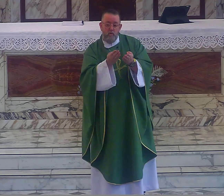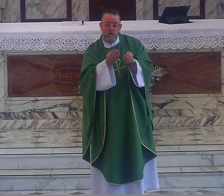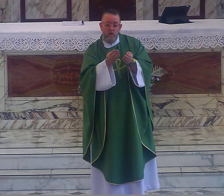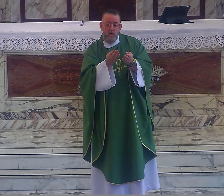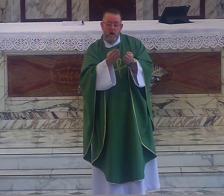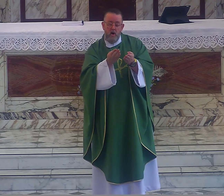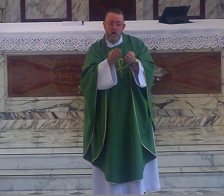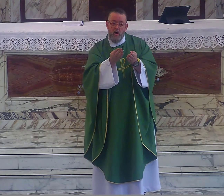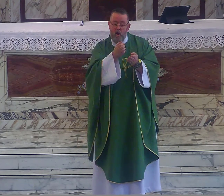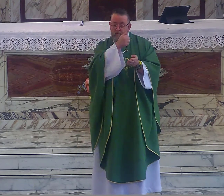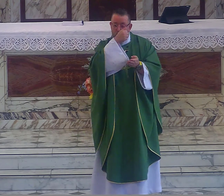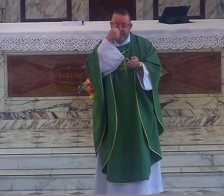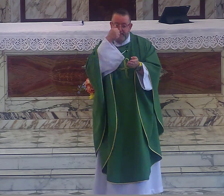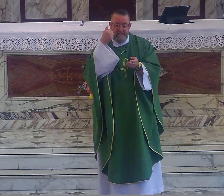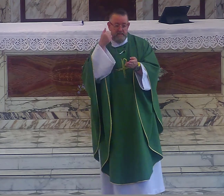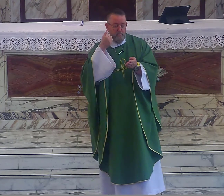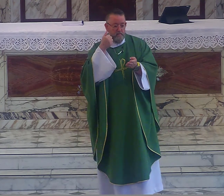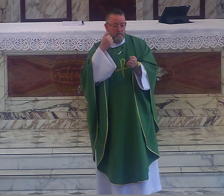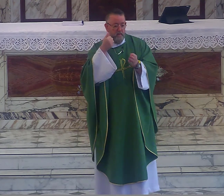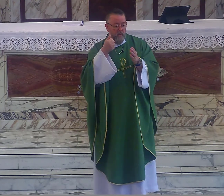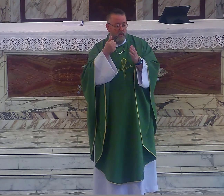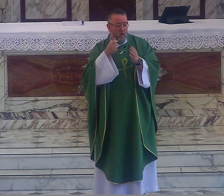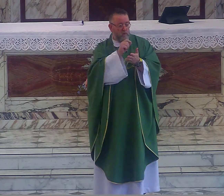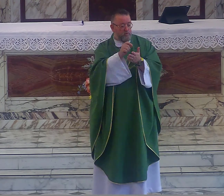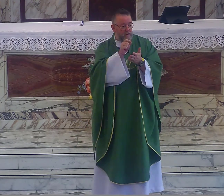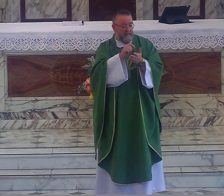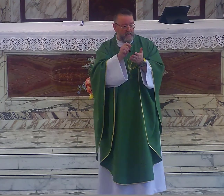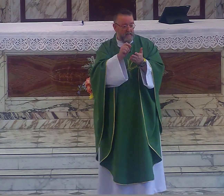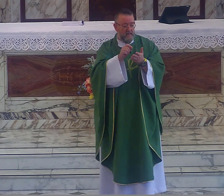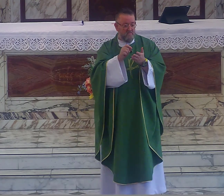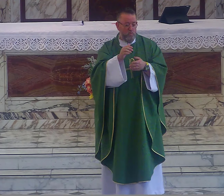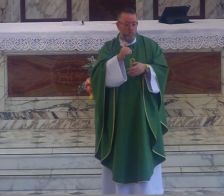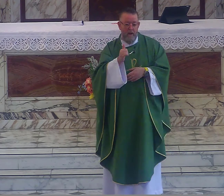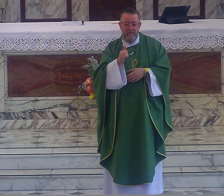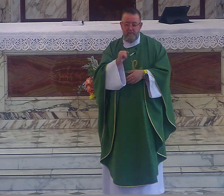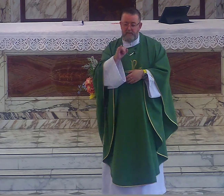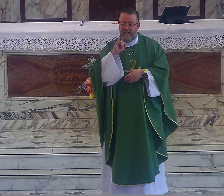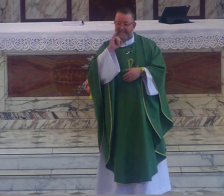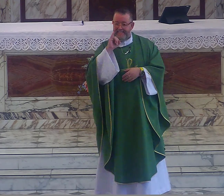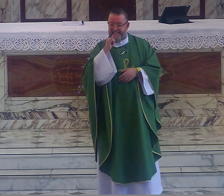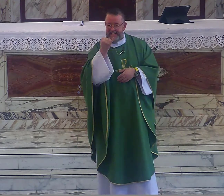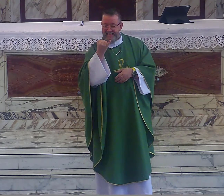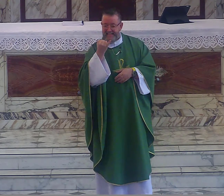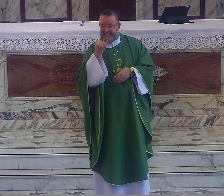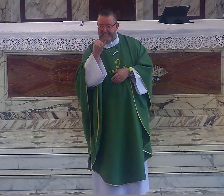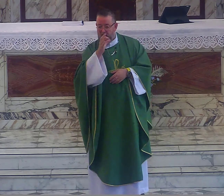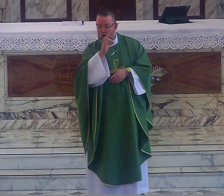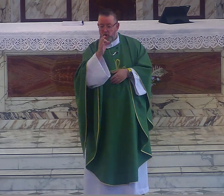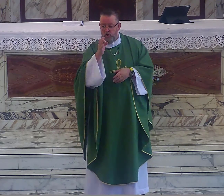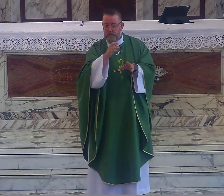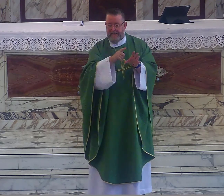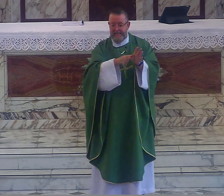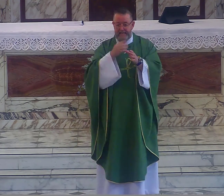The Book of Wisdom was written about 600